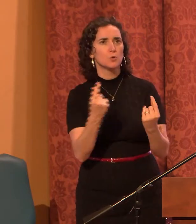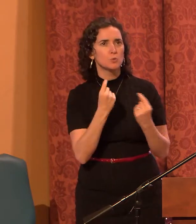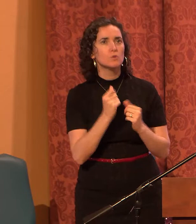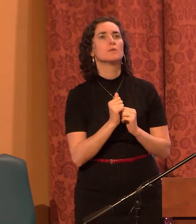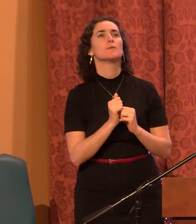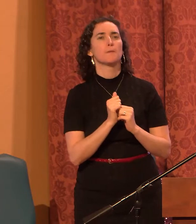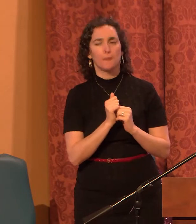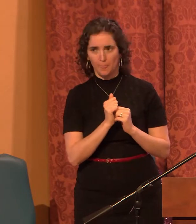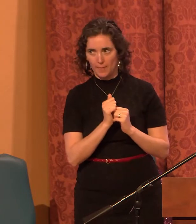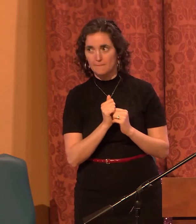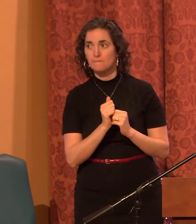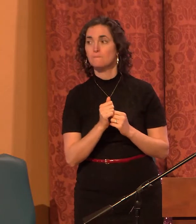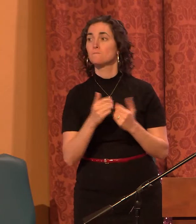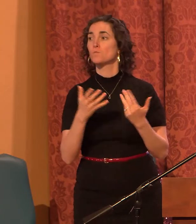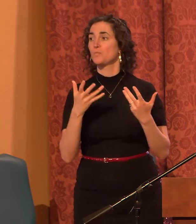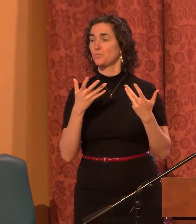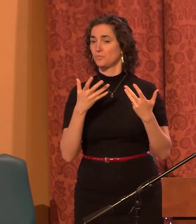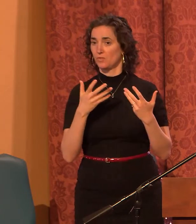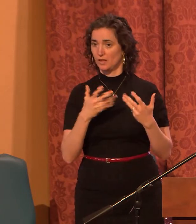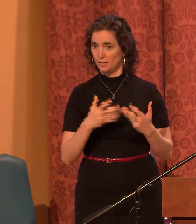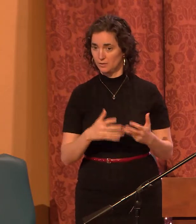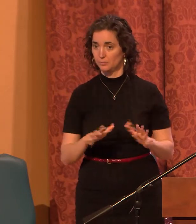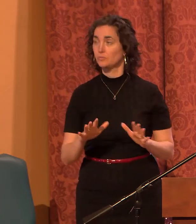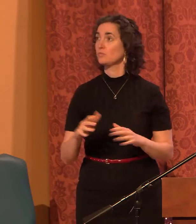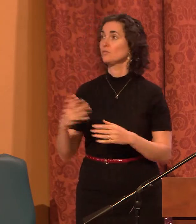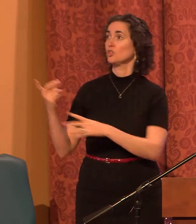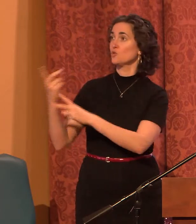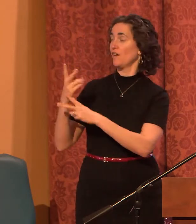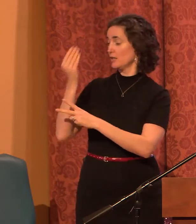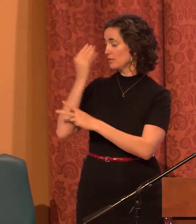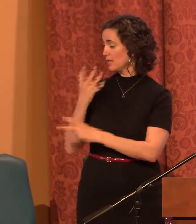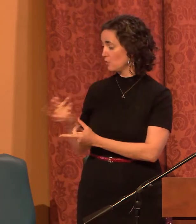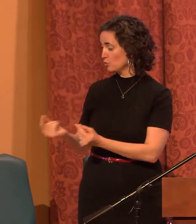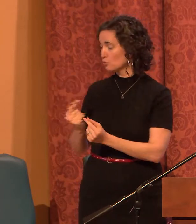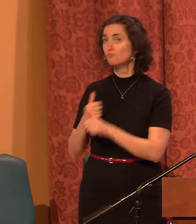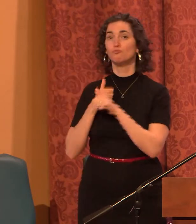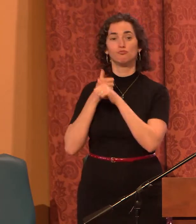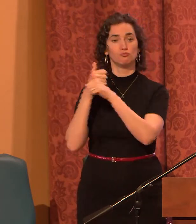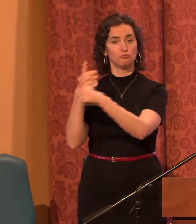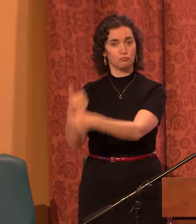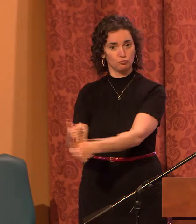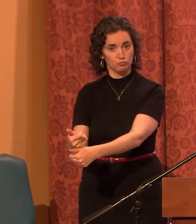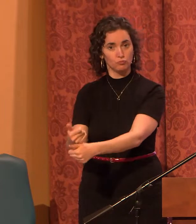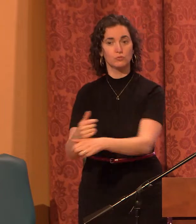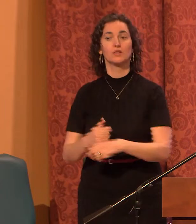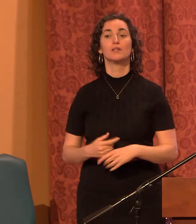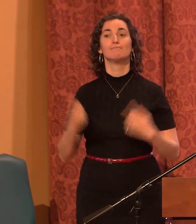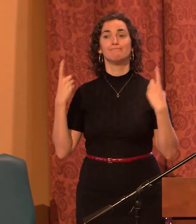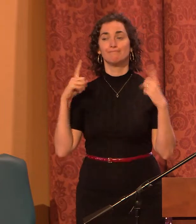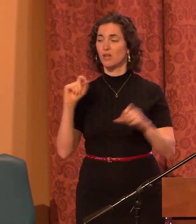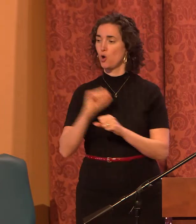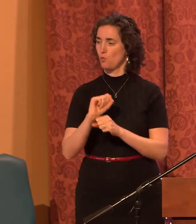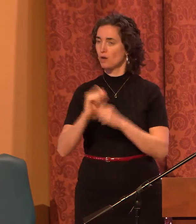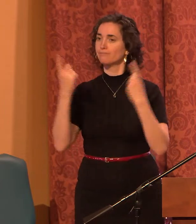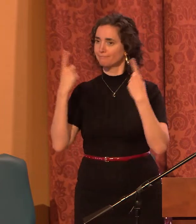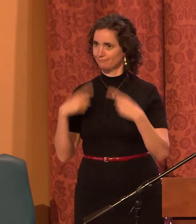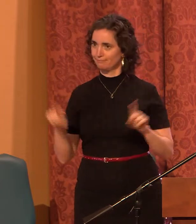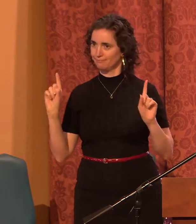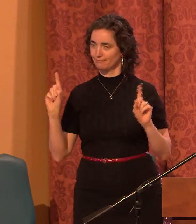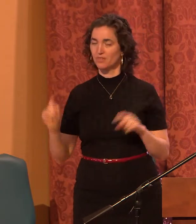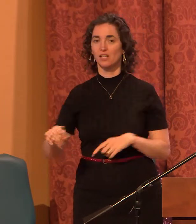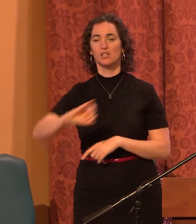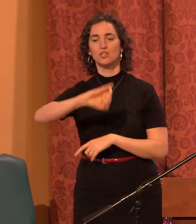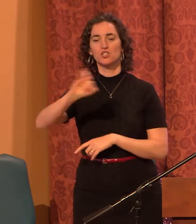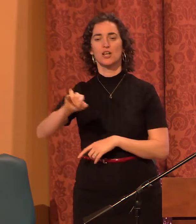given, followed their supervisor's directions closely, and got the job done.